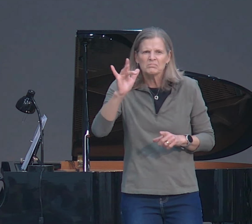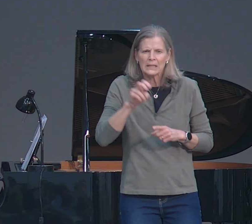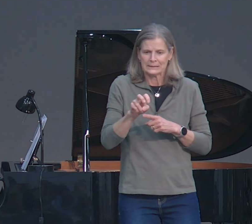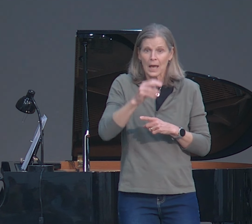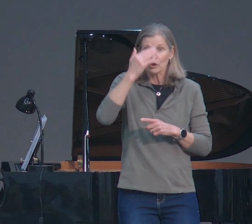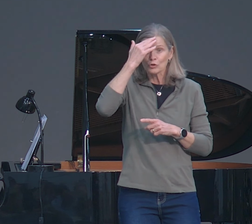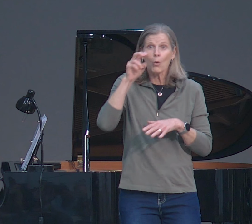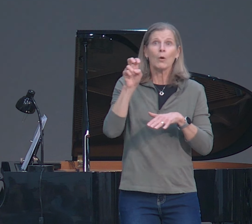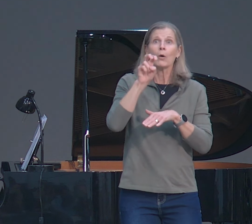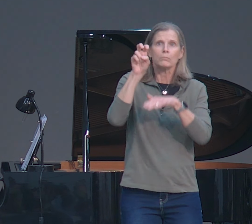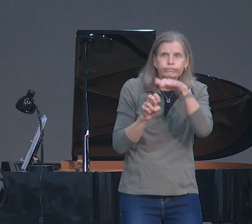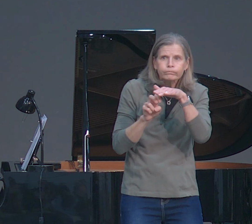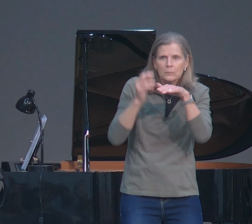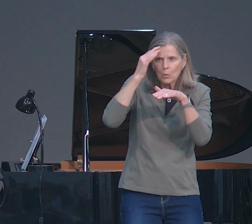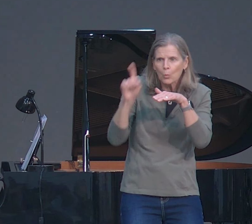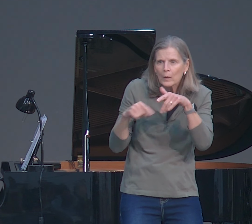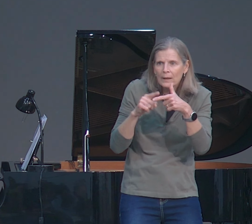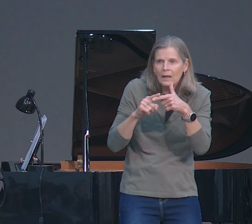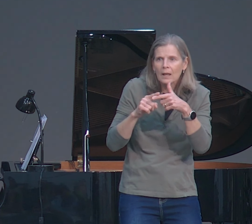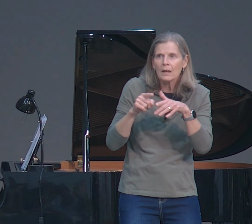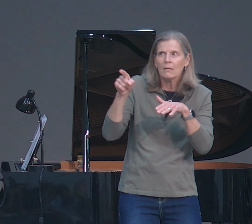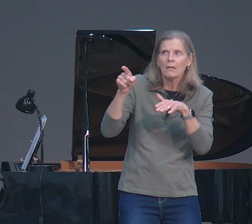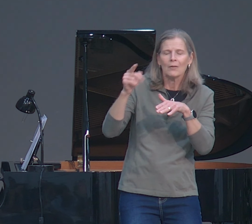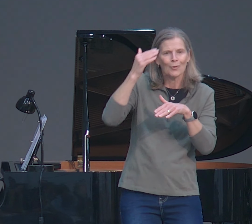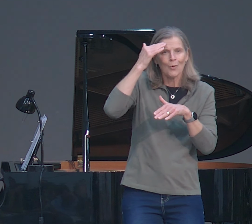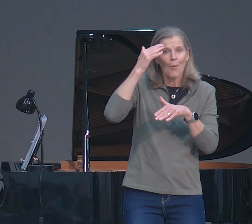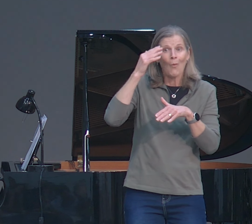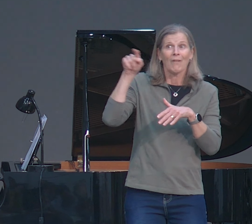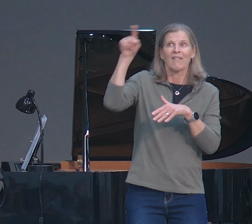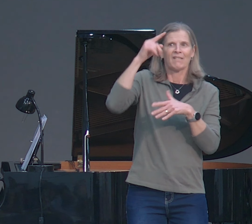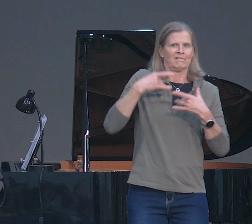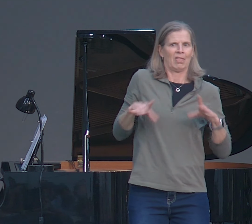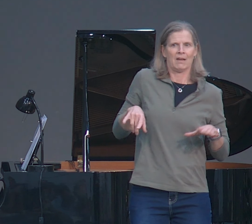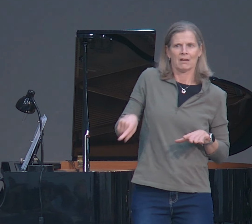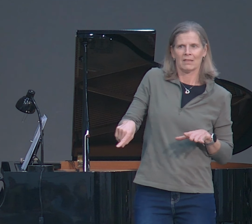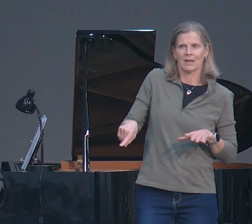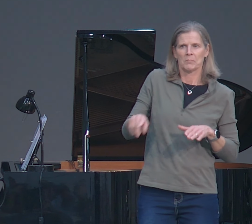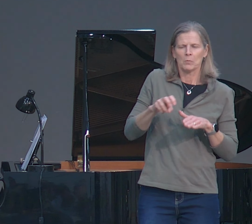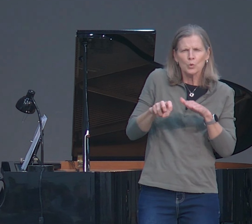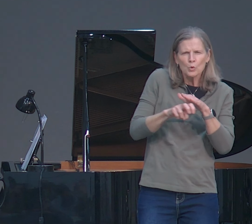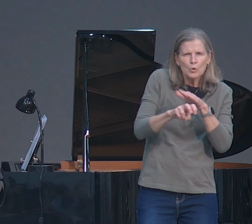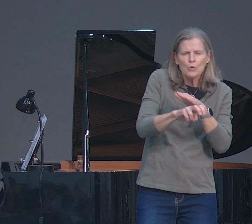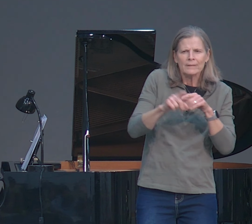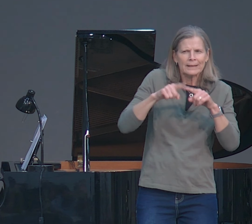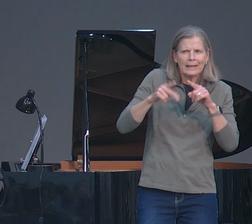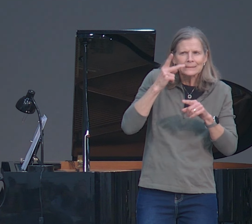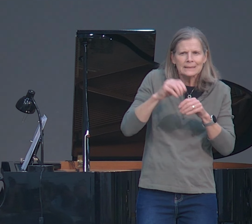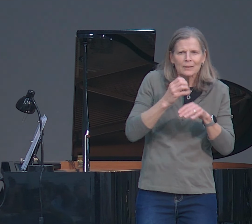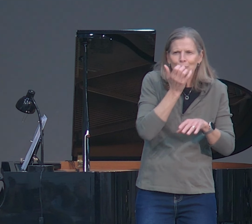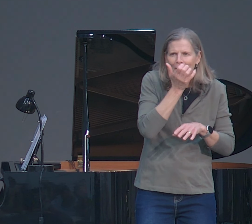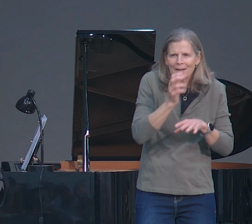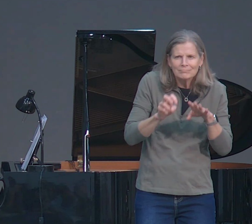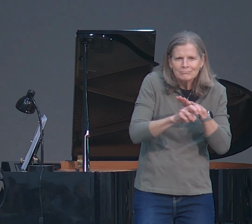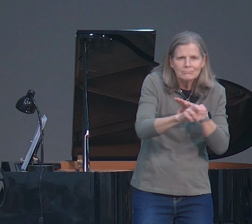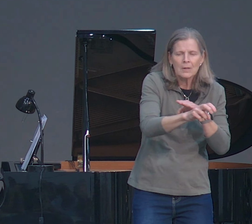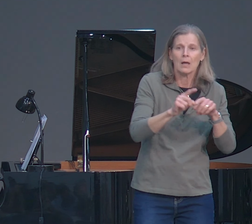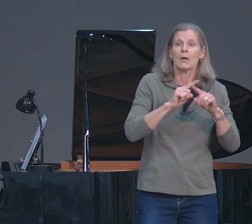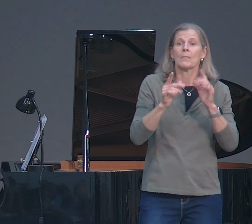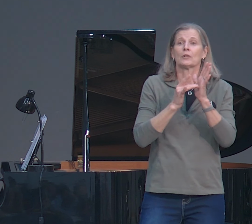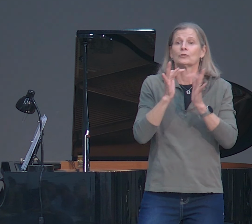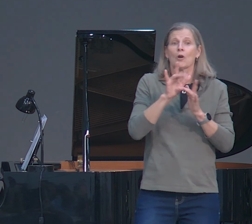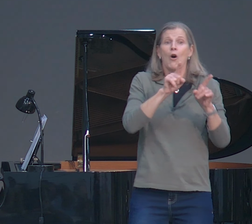when to duck their heads. They know they're not liked. They know to move unseen in the grass. But Jesus gives another